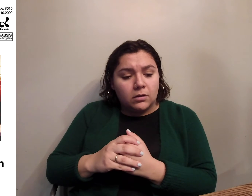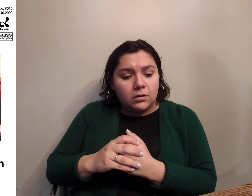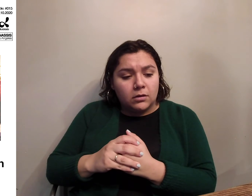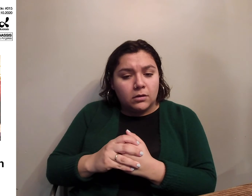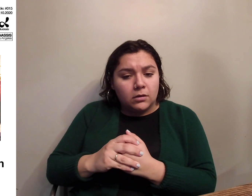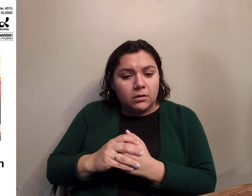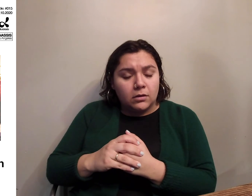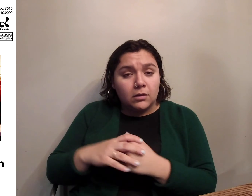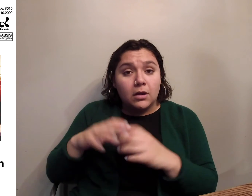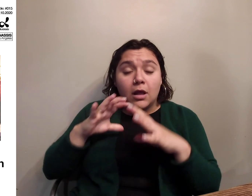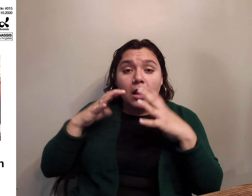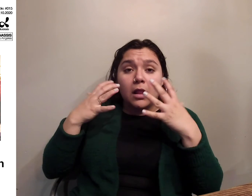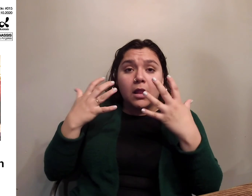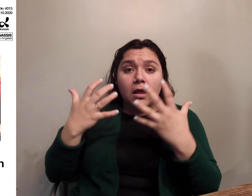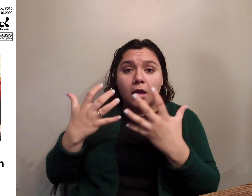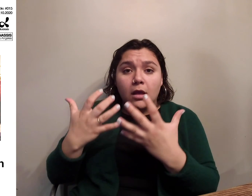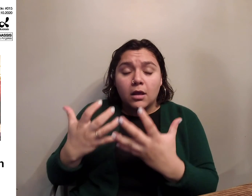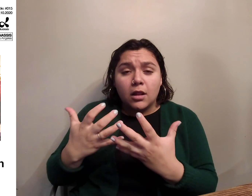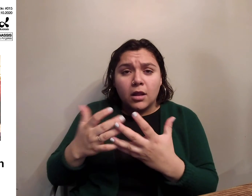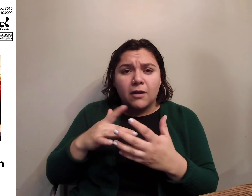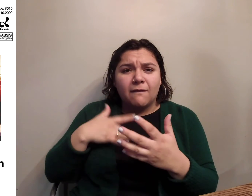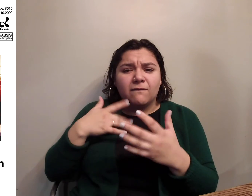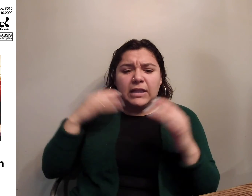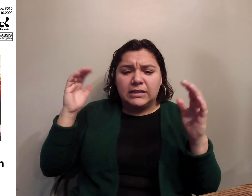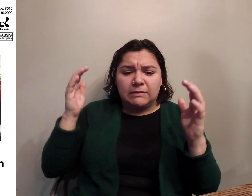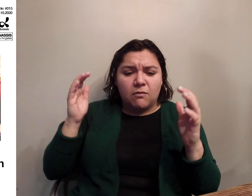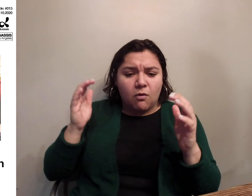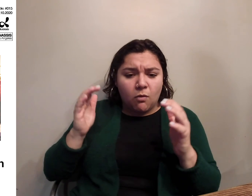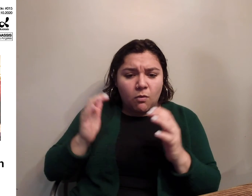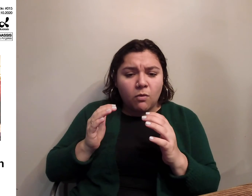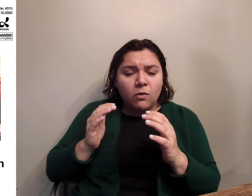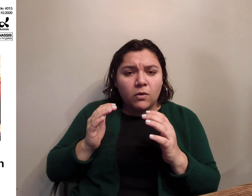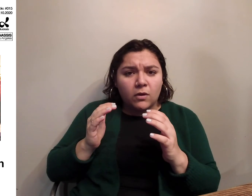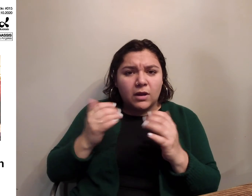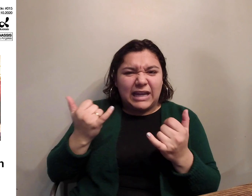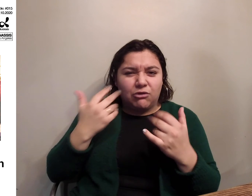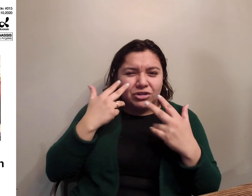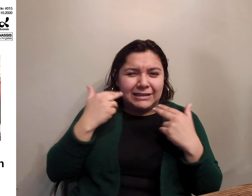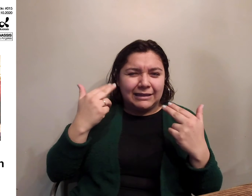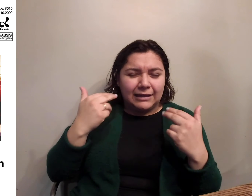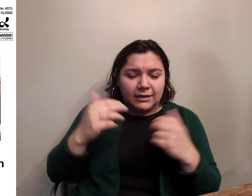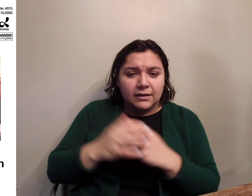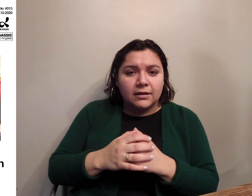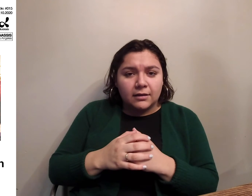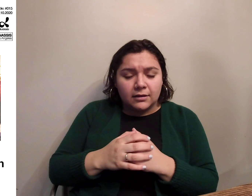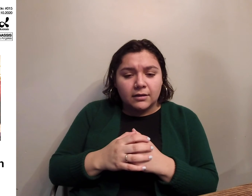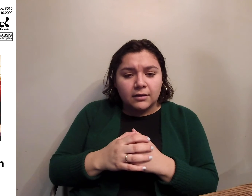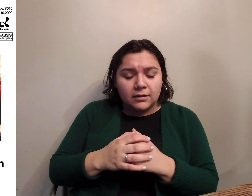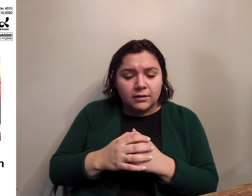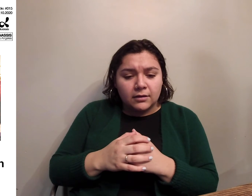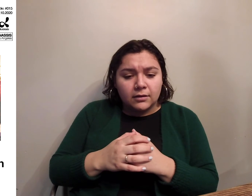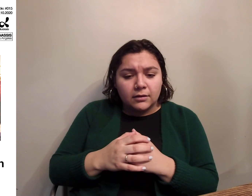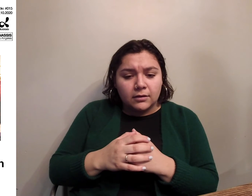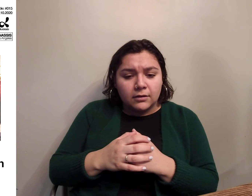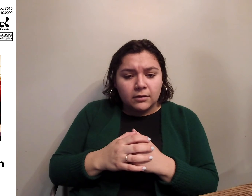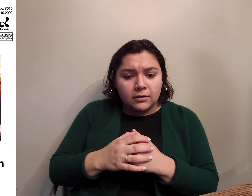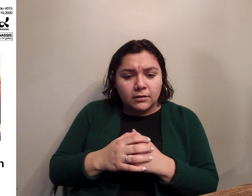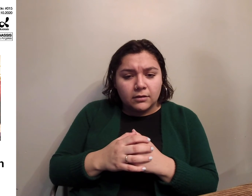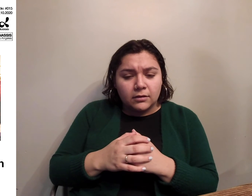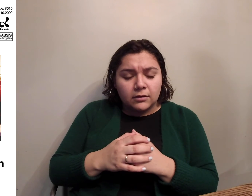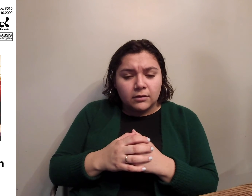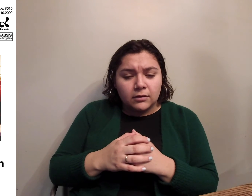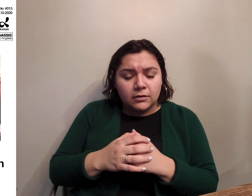The world keeps getting smaller till it closes around my